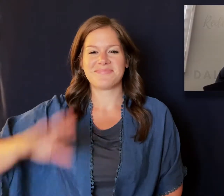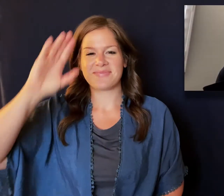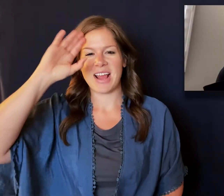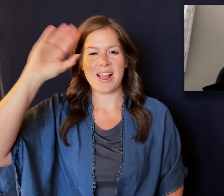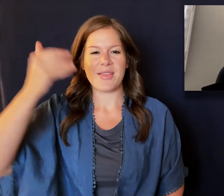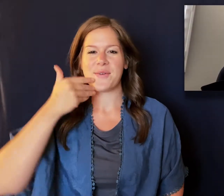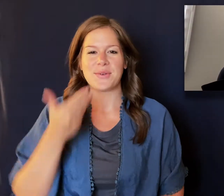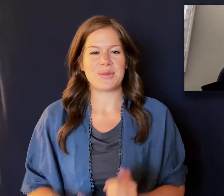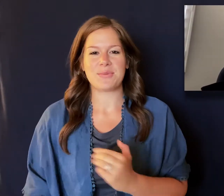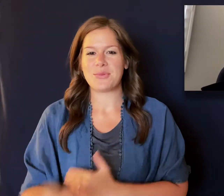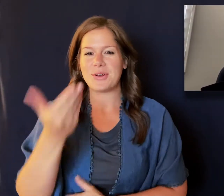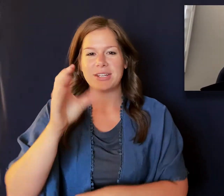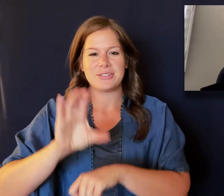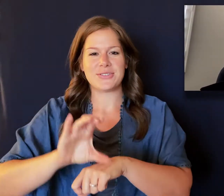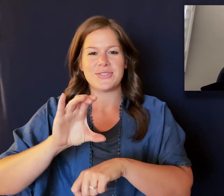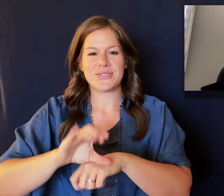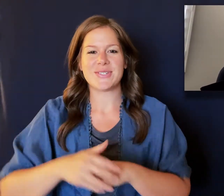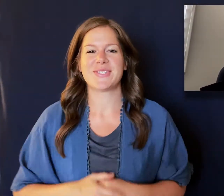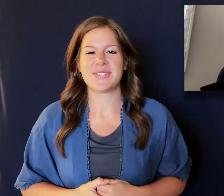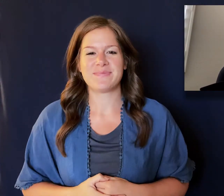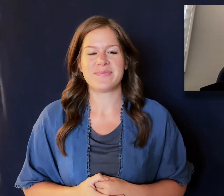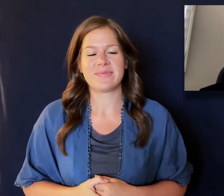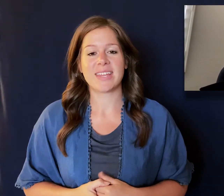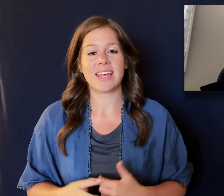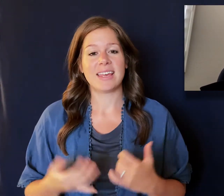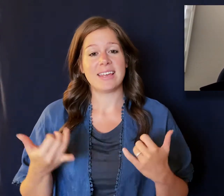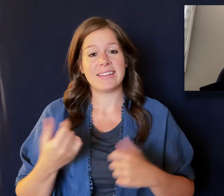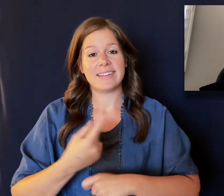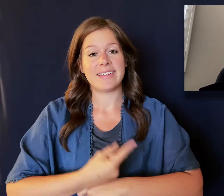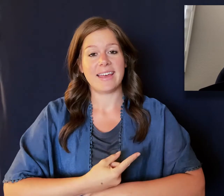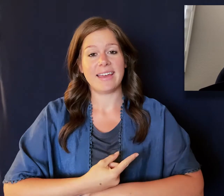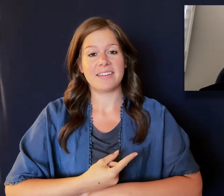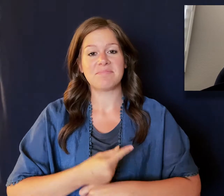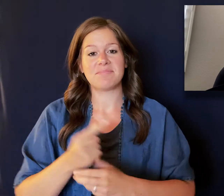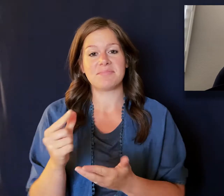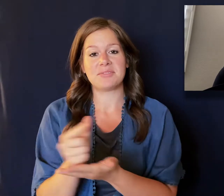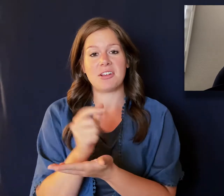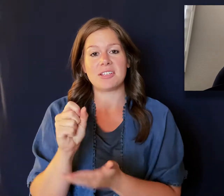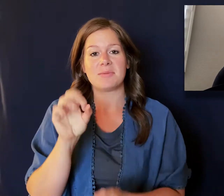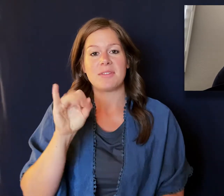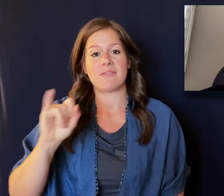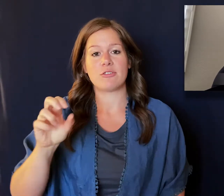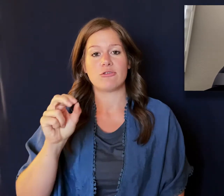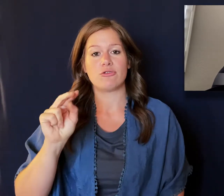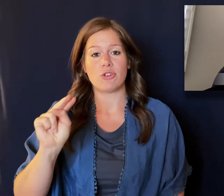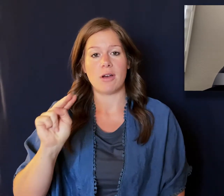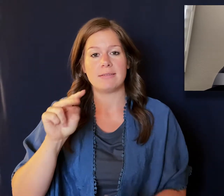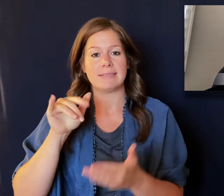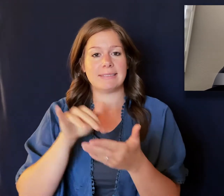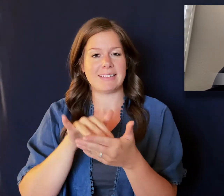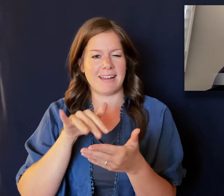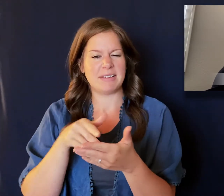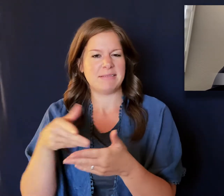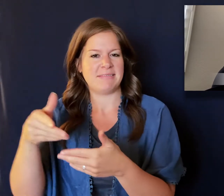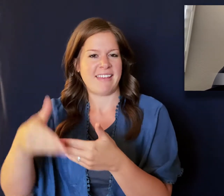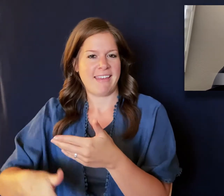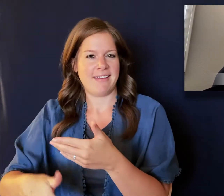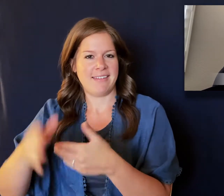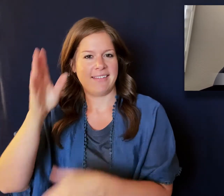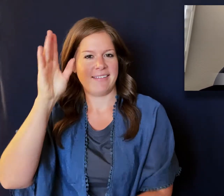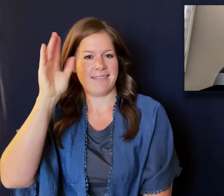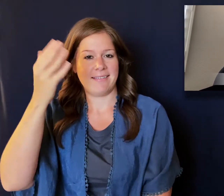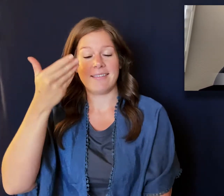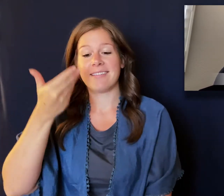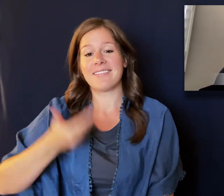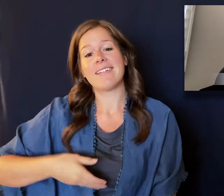Well, hello and good morning, church. We're going to be concluding our study in the Gospel of John today. Welcome to the Daily Word. My name is Kyle. I'm one of